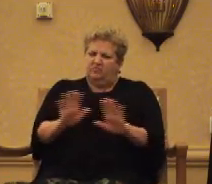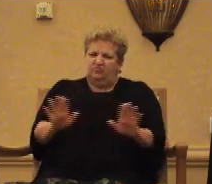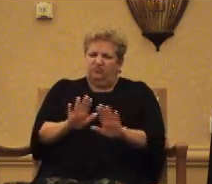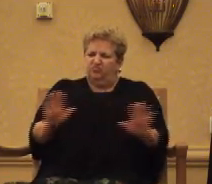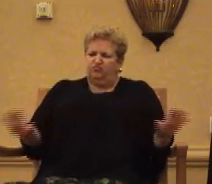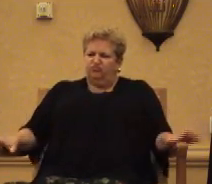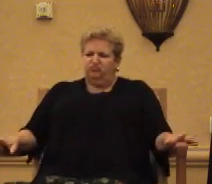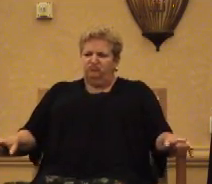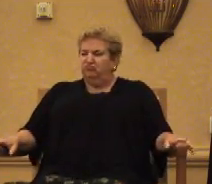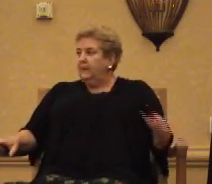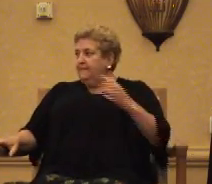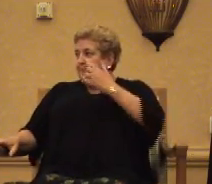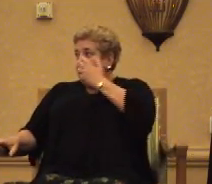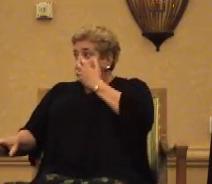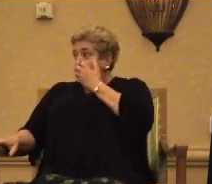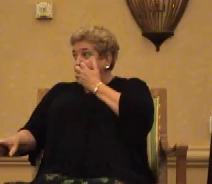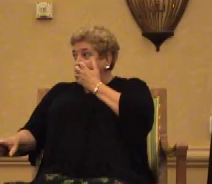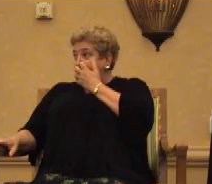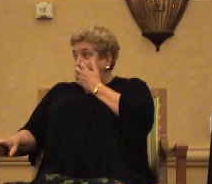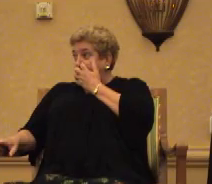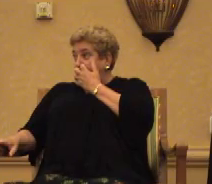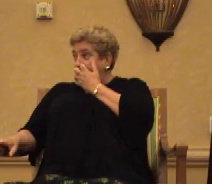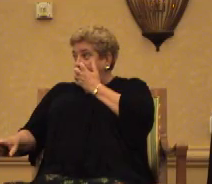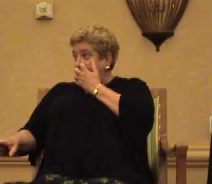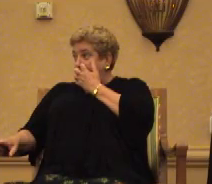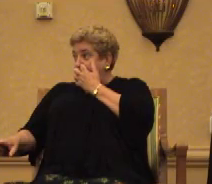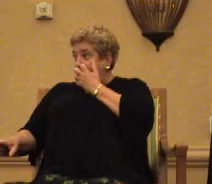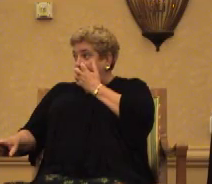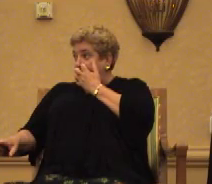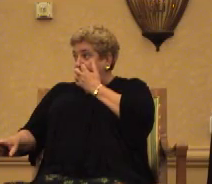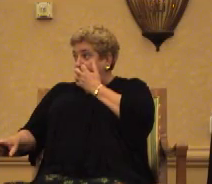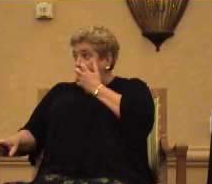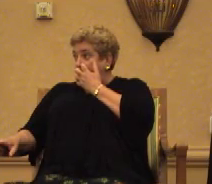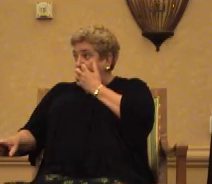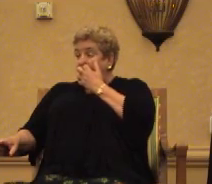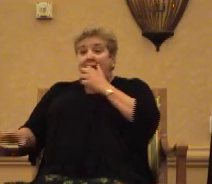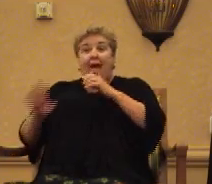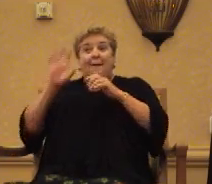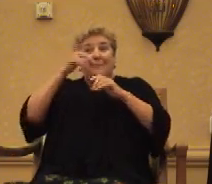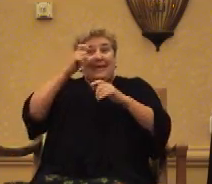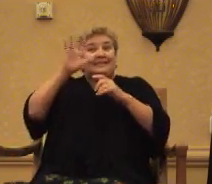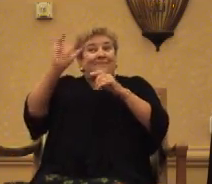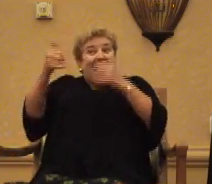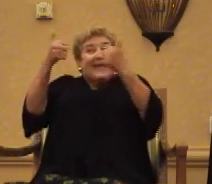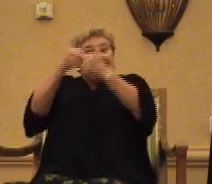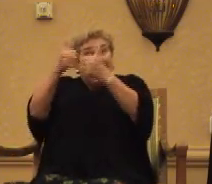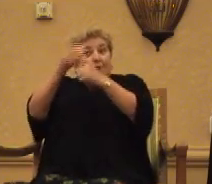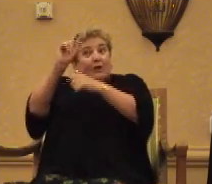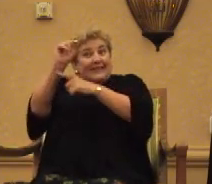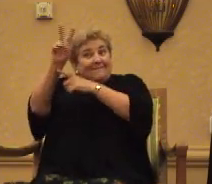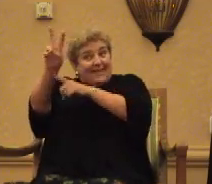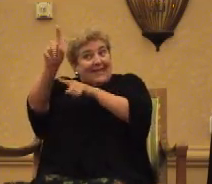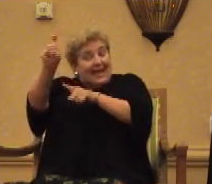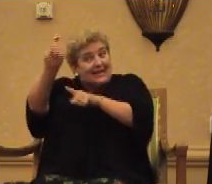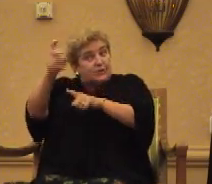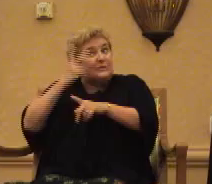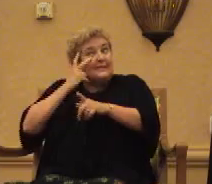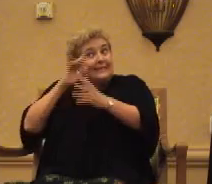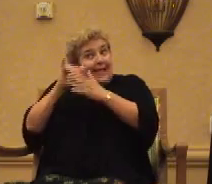Because the game would be on. That game, I didn't know that game was on. I can't leave now, for God's sakes. Or there'd be